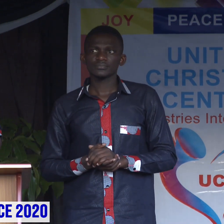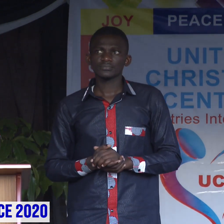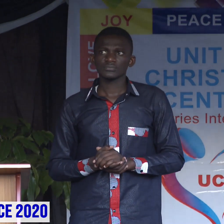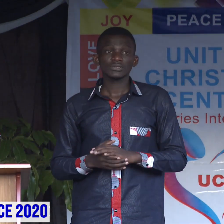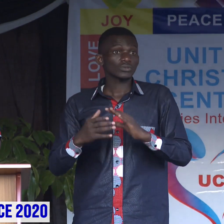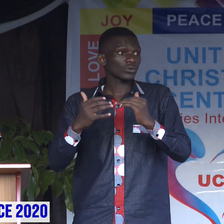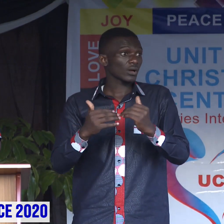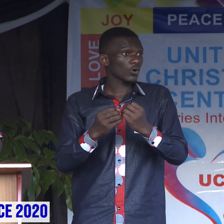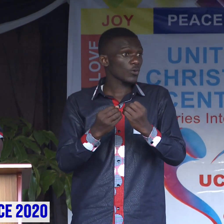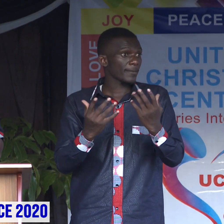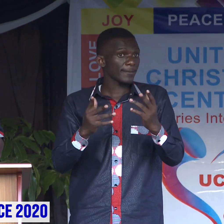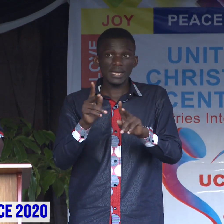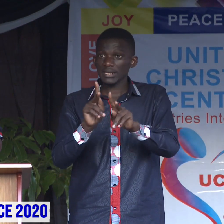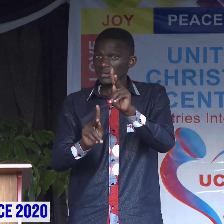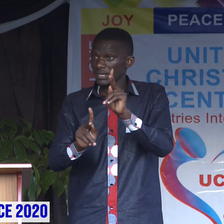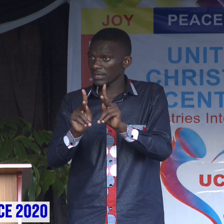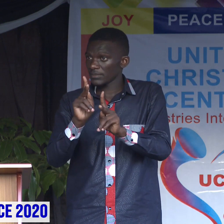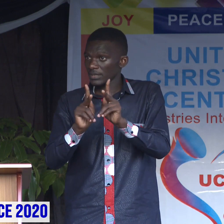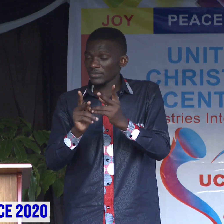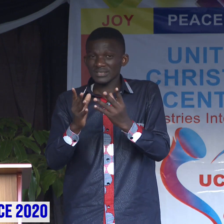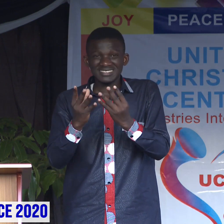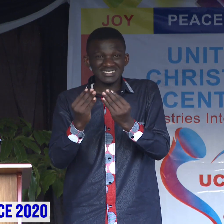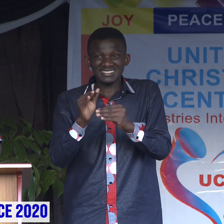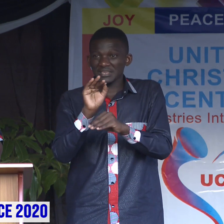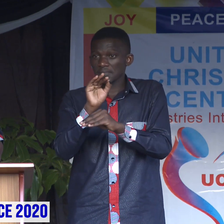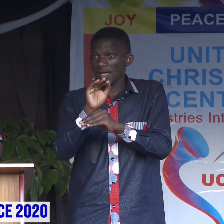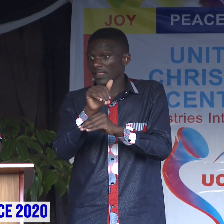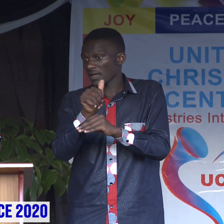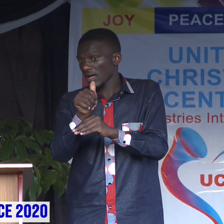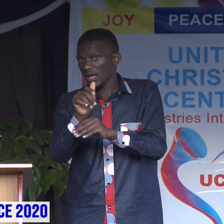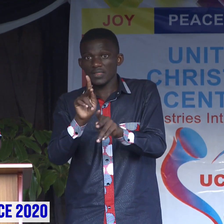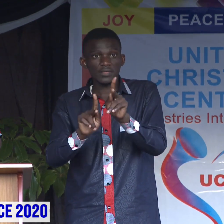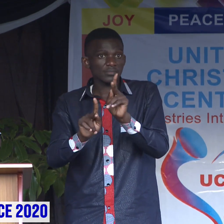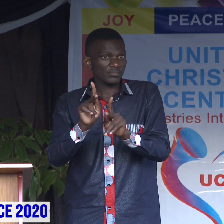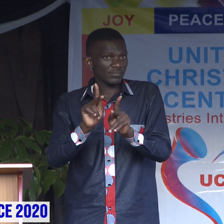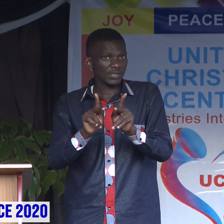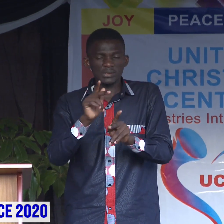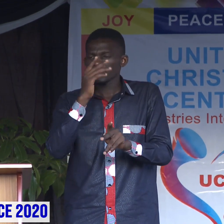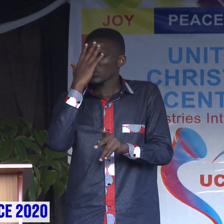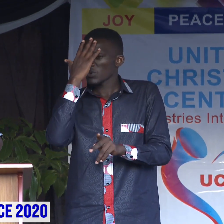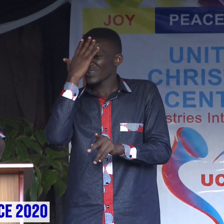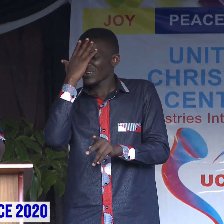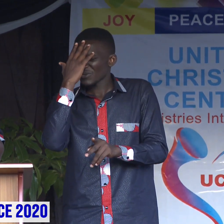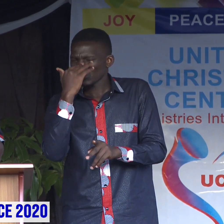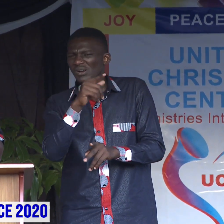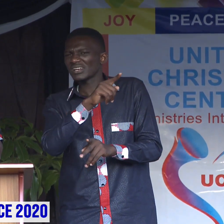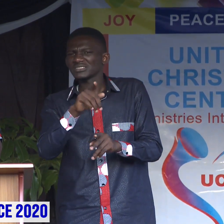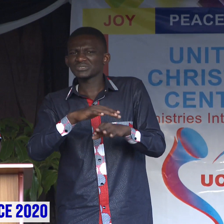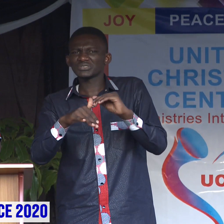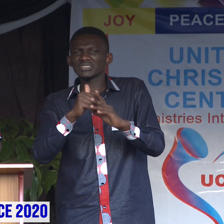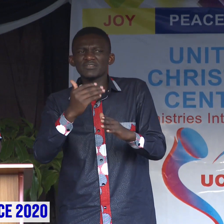So many people, kati abantu bangi, it's easier to ask others, bangu okubuza abalala, why don't you bear fruit of